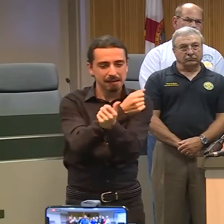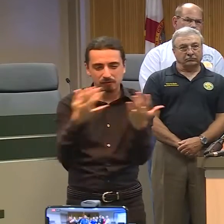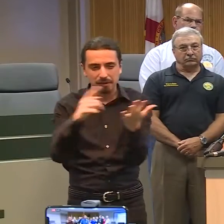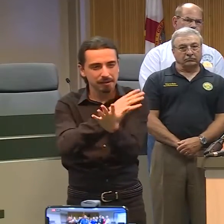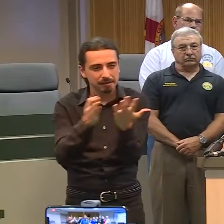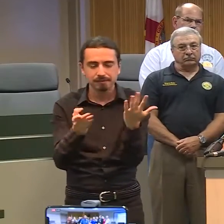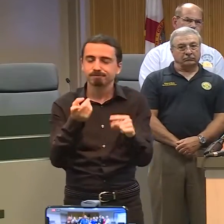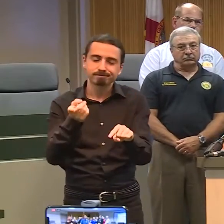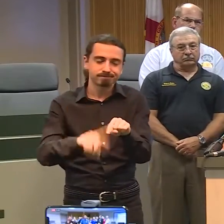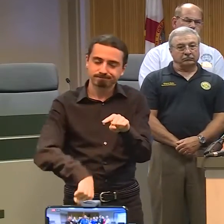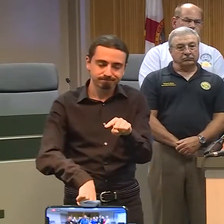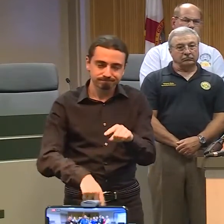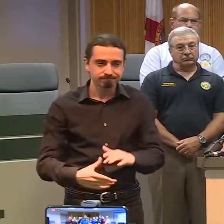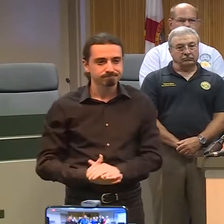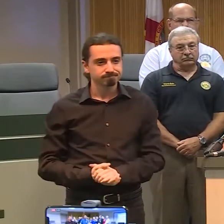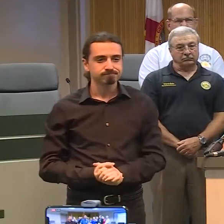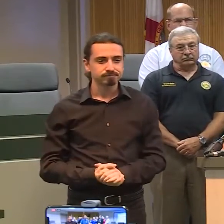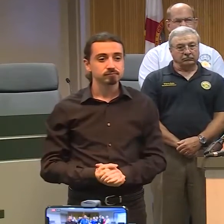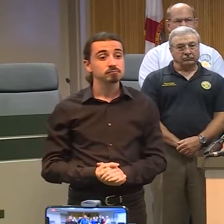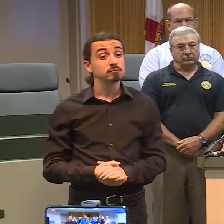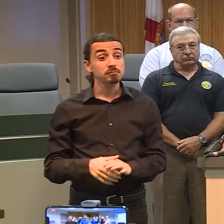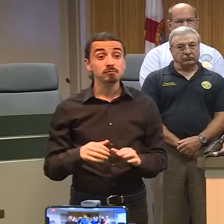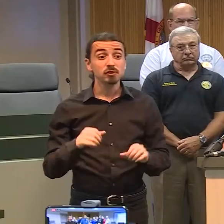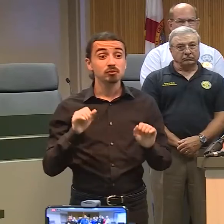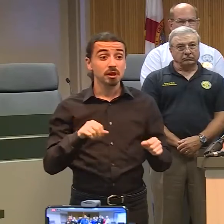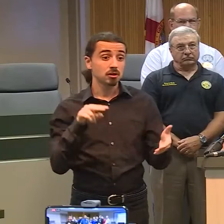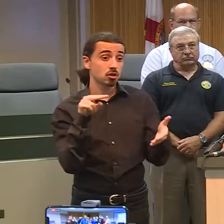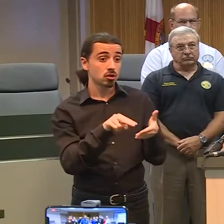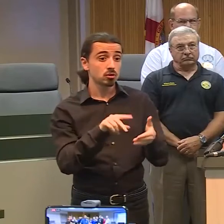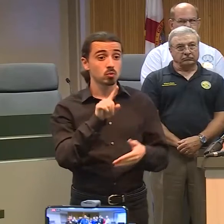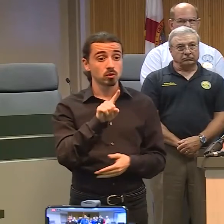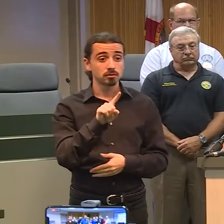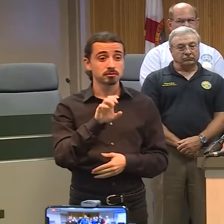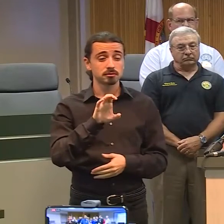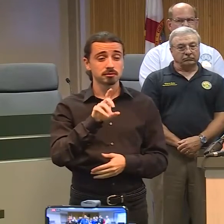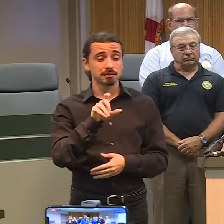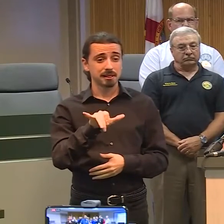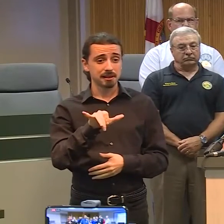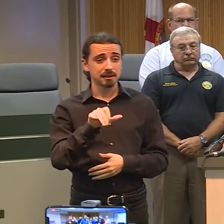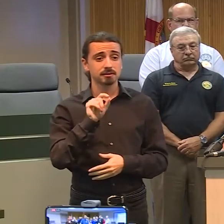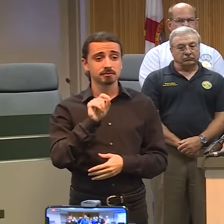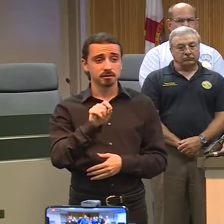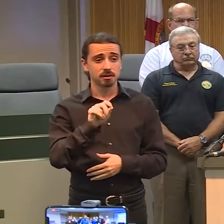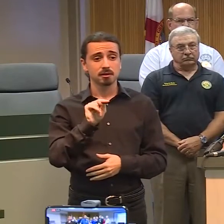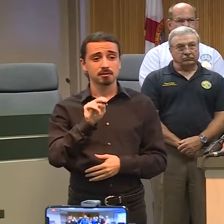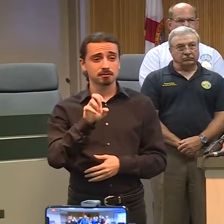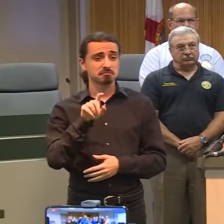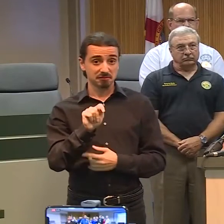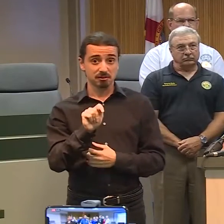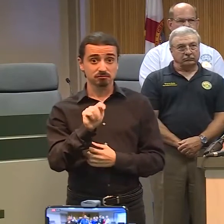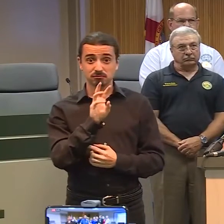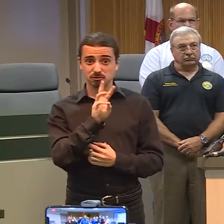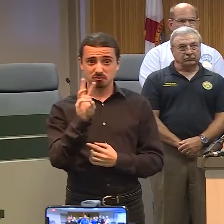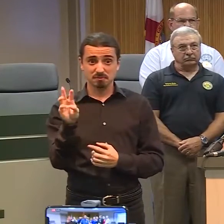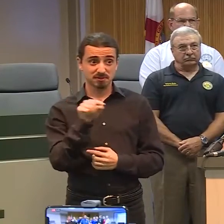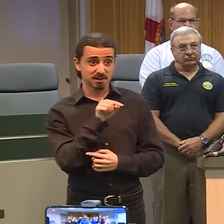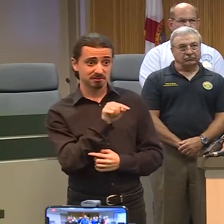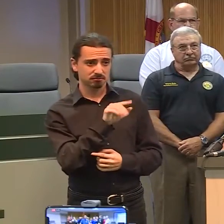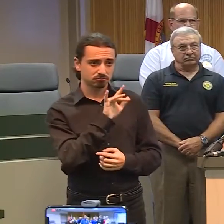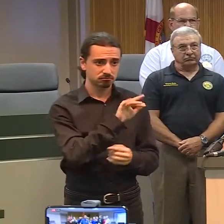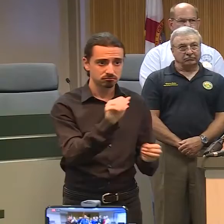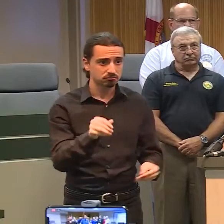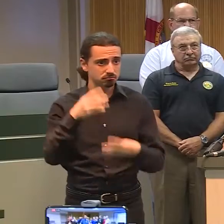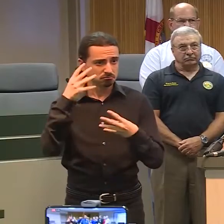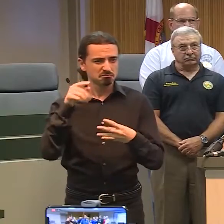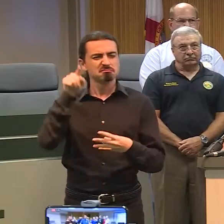watch oneclay.net in order to have the updated information in order to let you know what we plan to